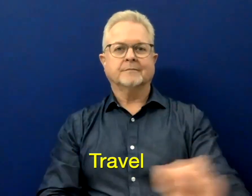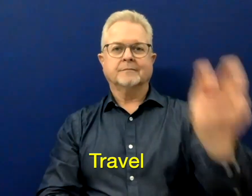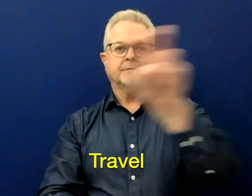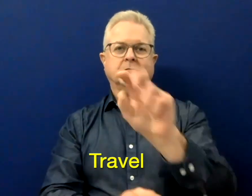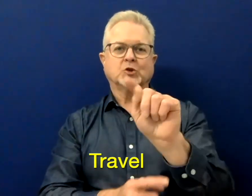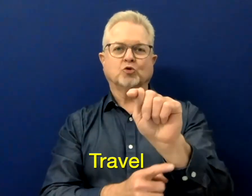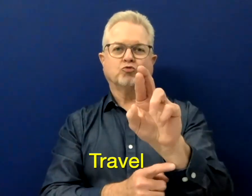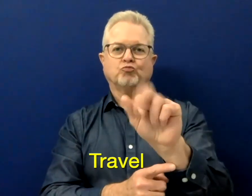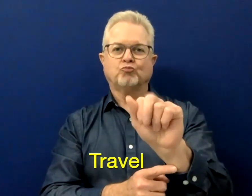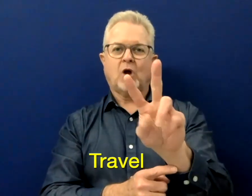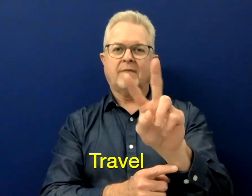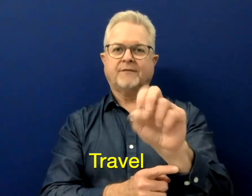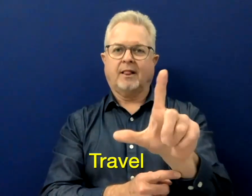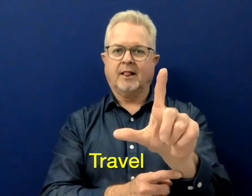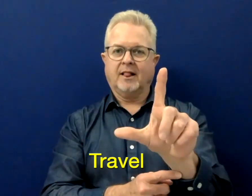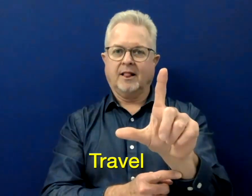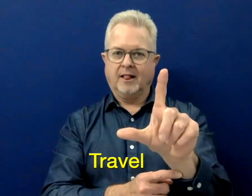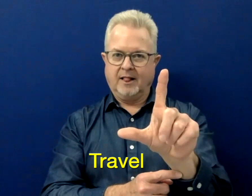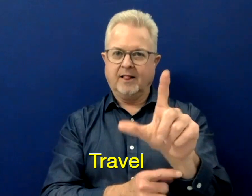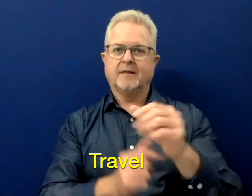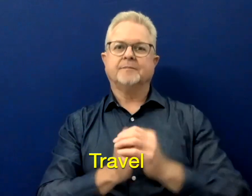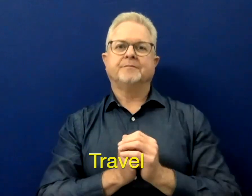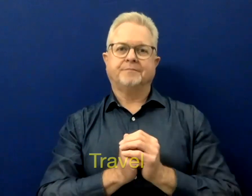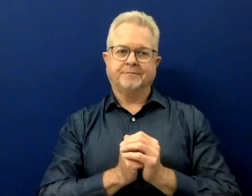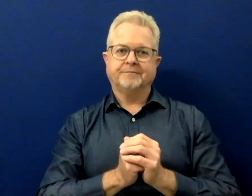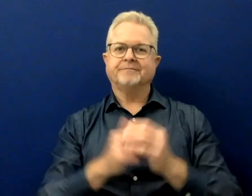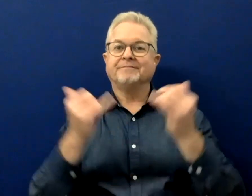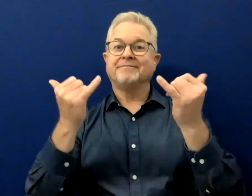The fourth thing I would like to talk to you about is travel.